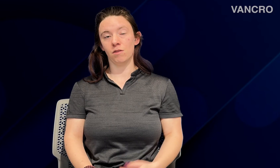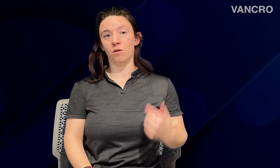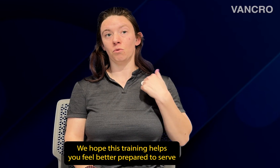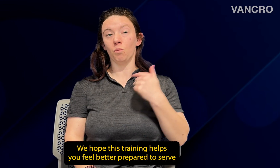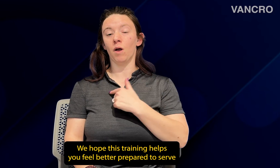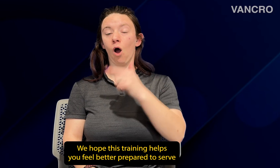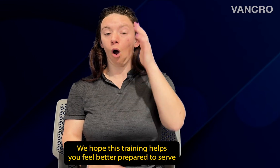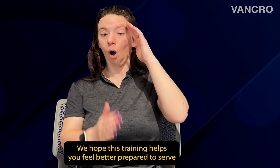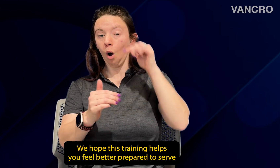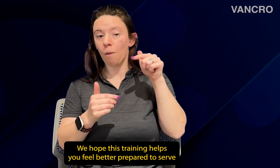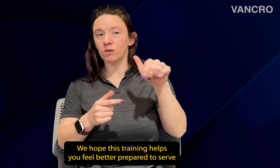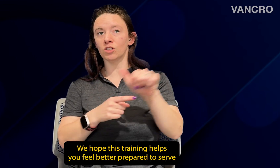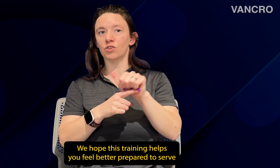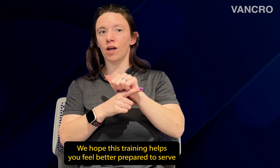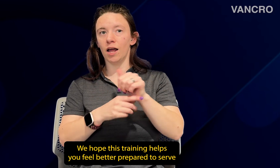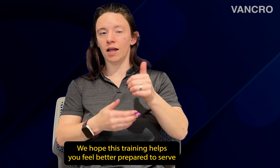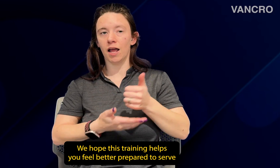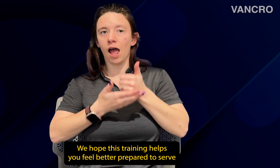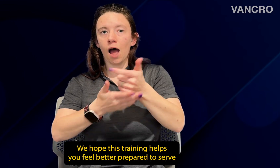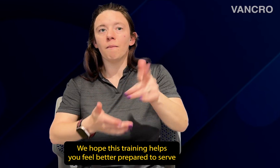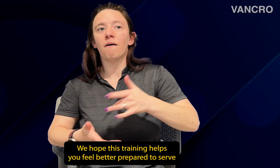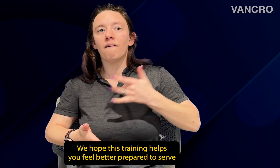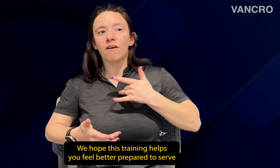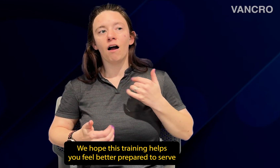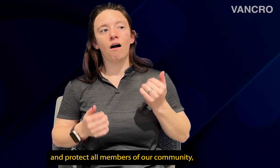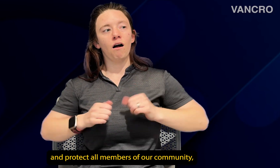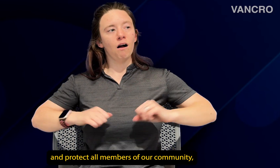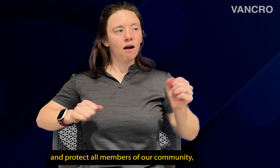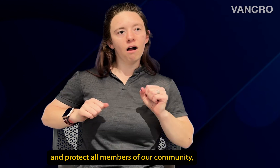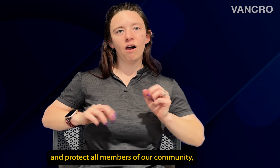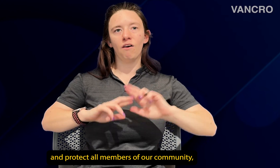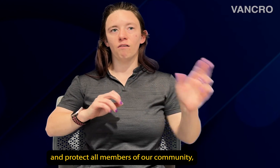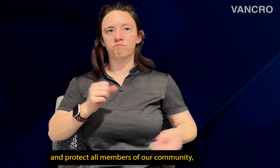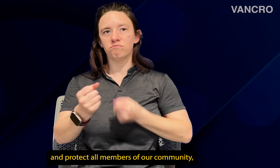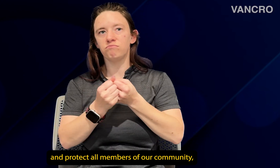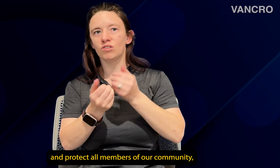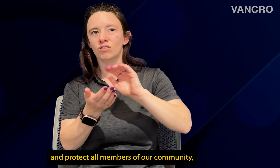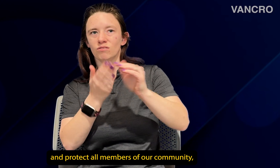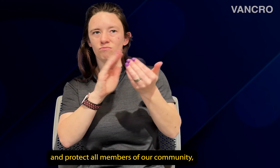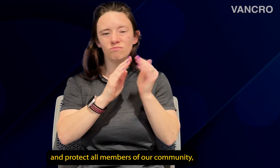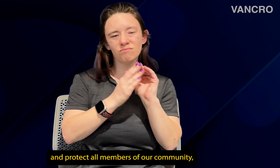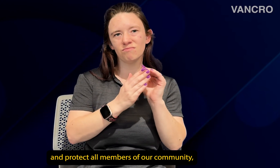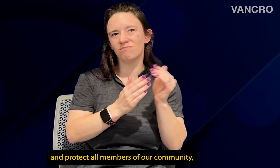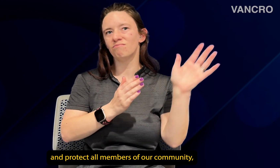We hope this training helps you feel better prepared to serve and protect all members of our community,